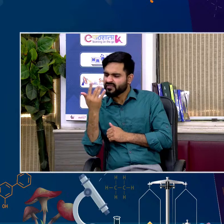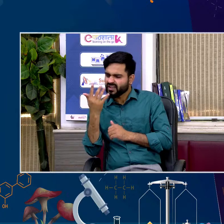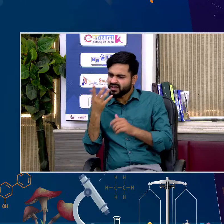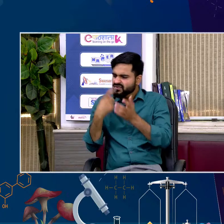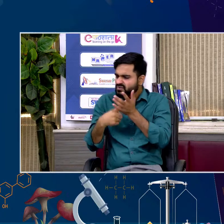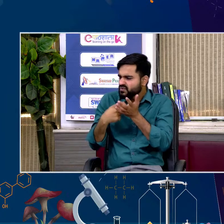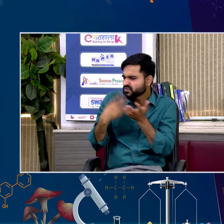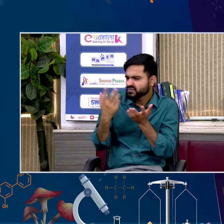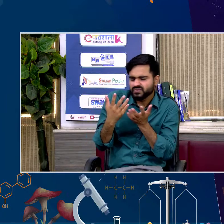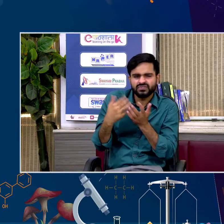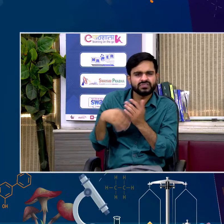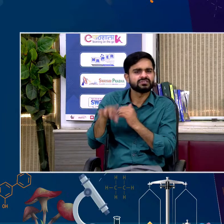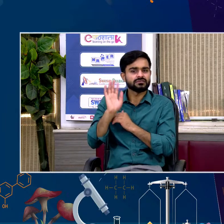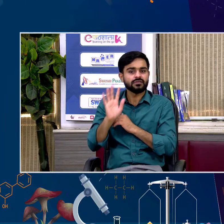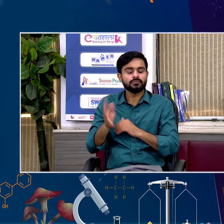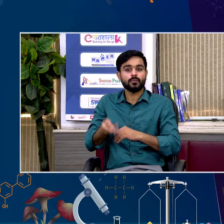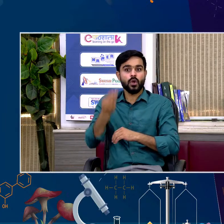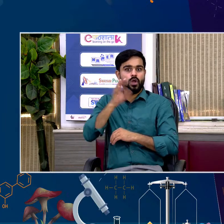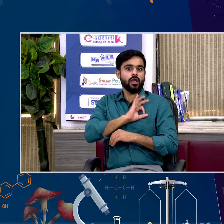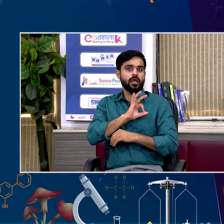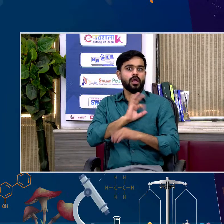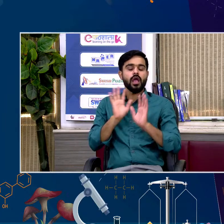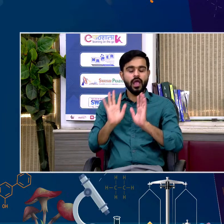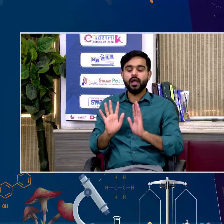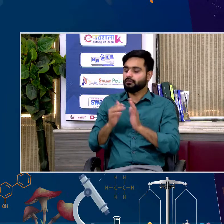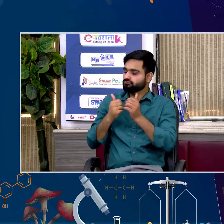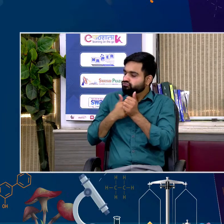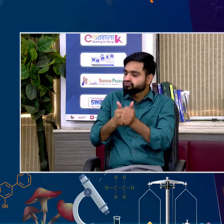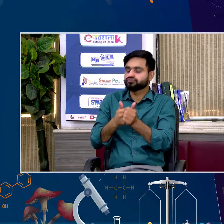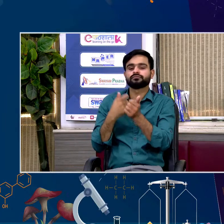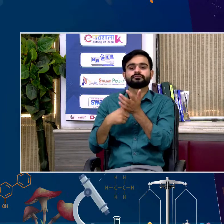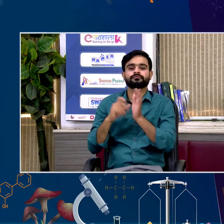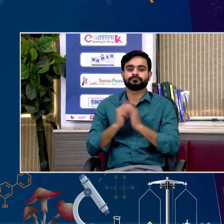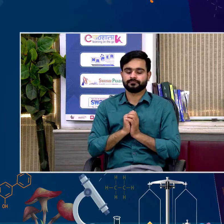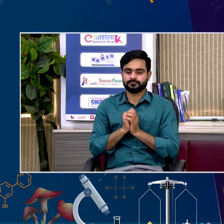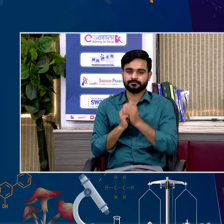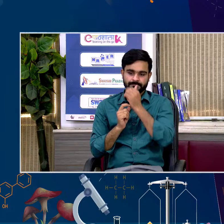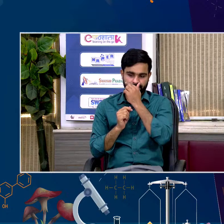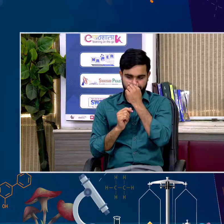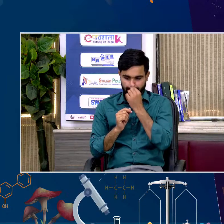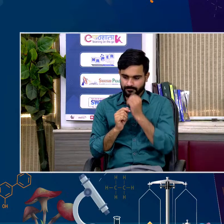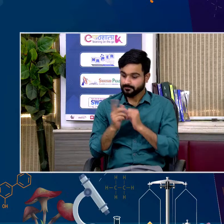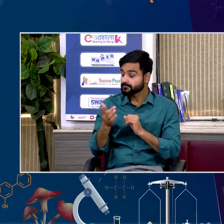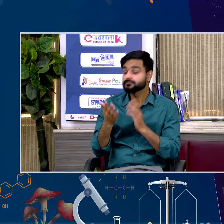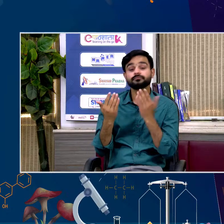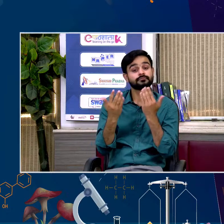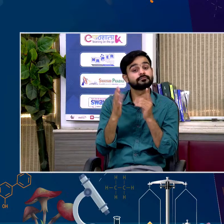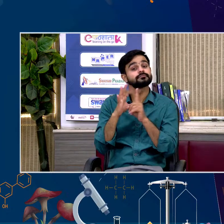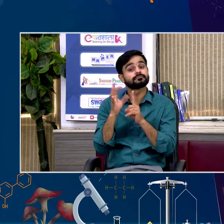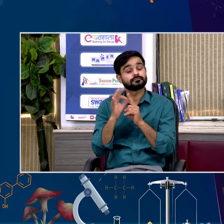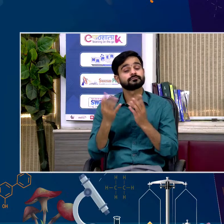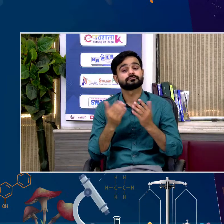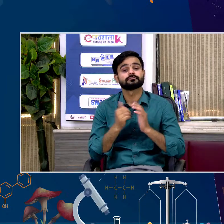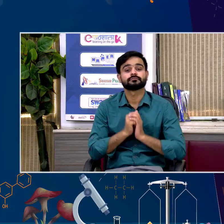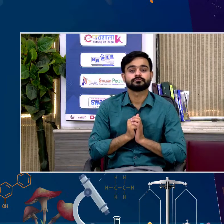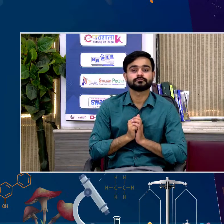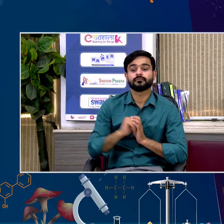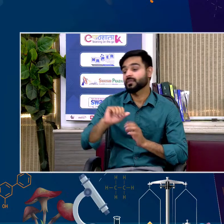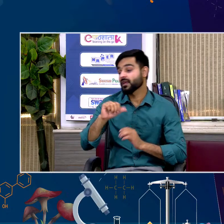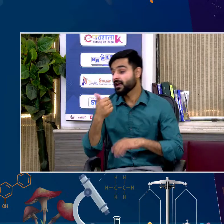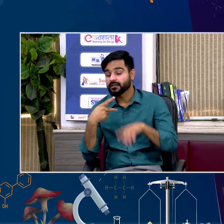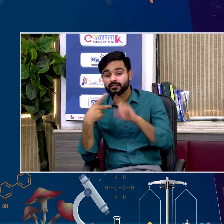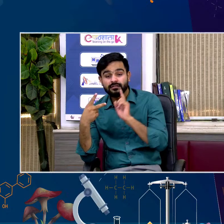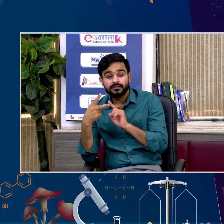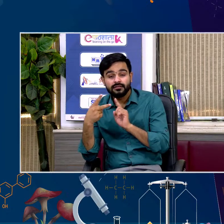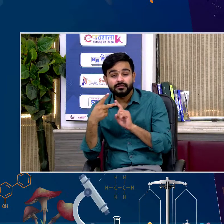rules and they're more likely to follow the rules. So this is something that can be done. The other thing